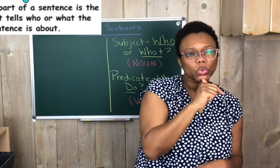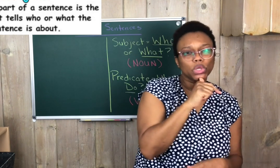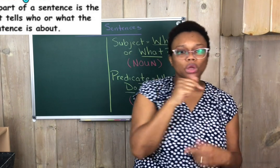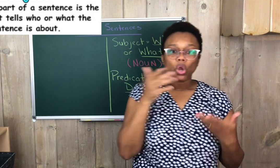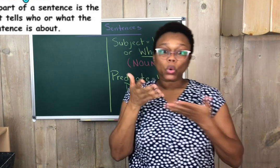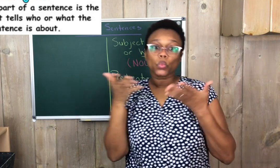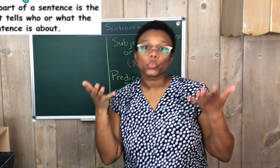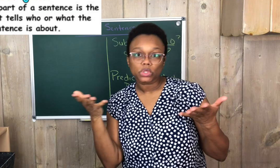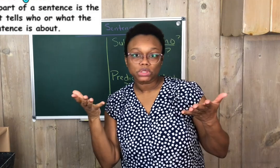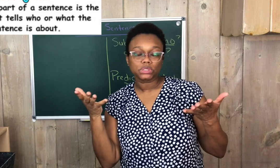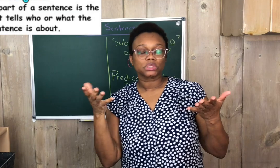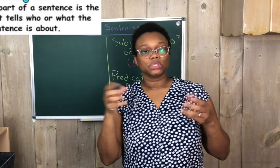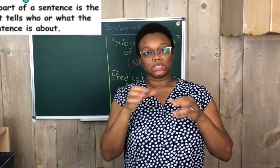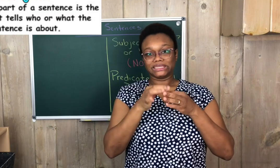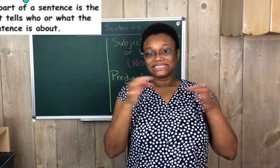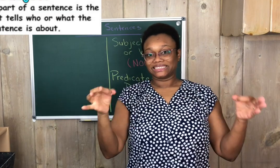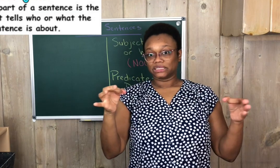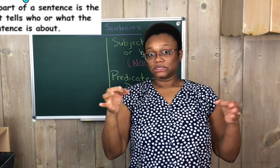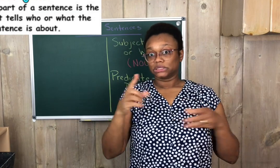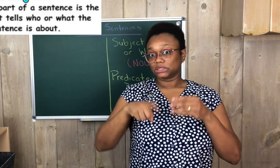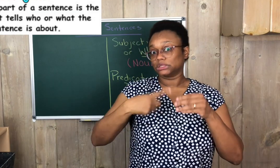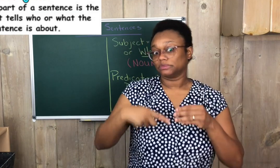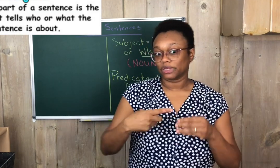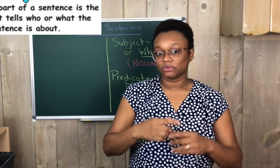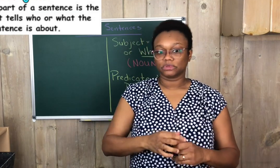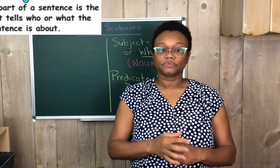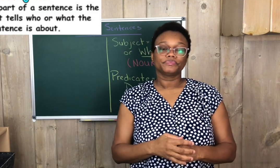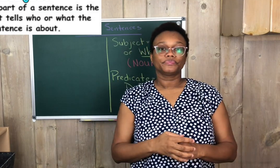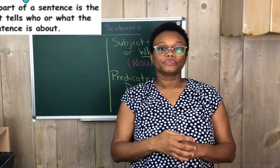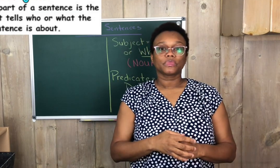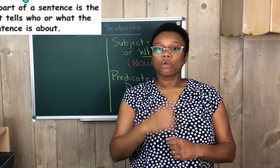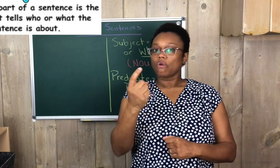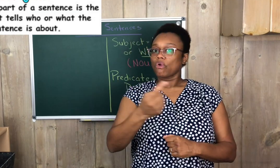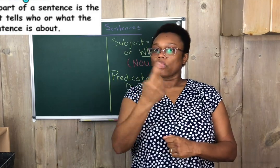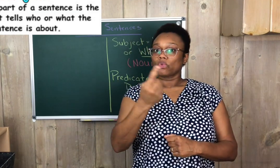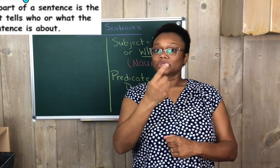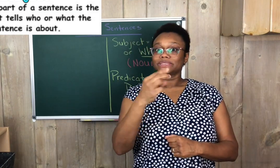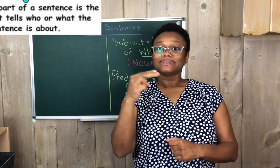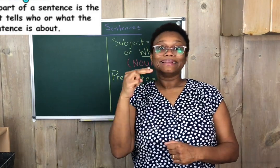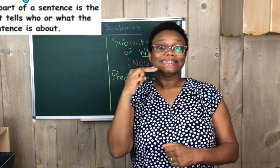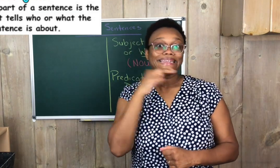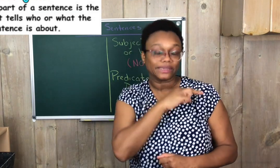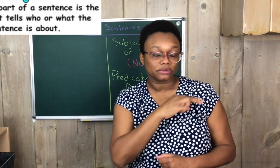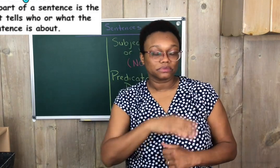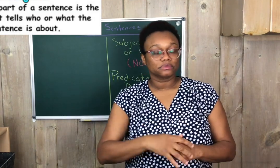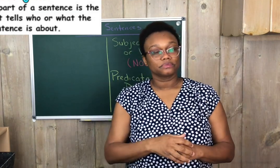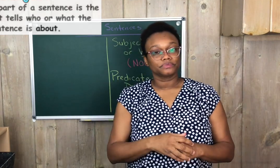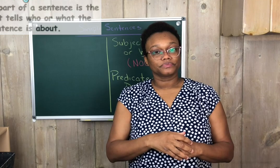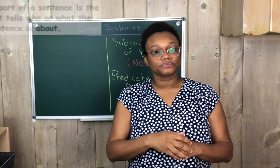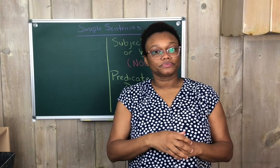is the who or the what that the sentence is about. It's always going to be a